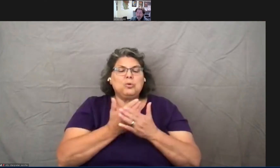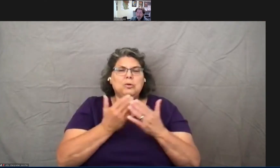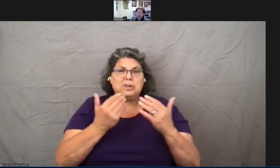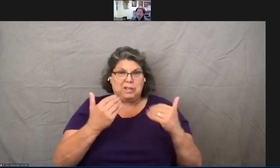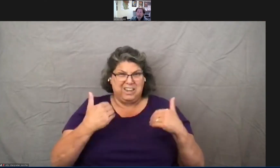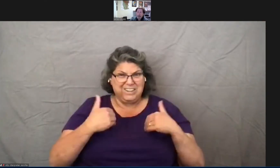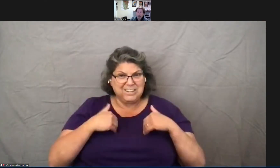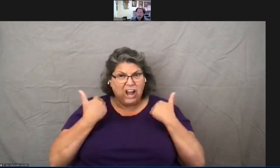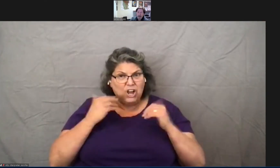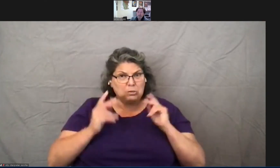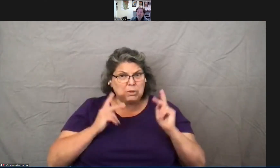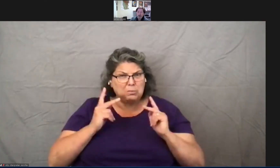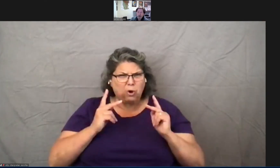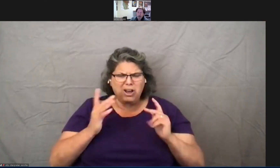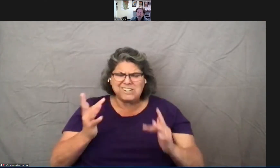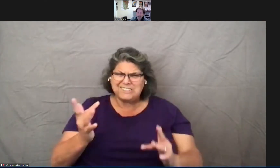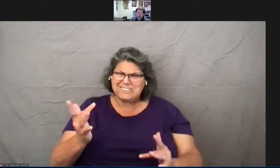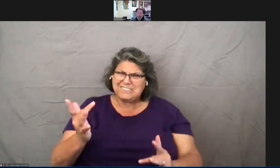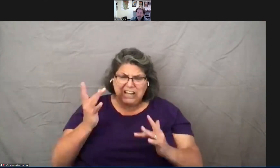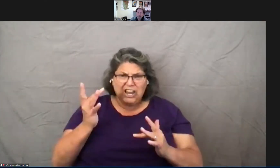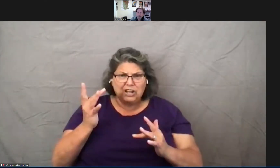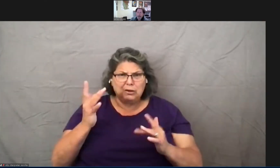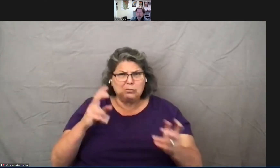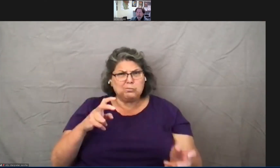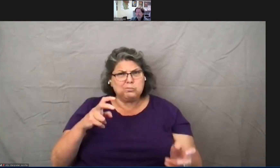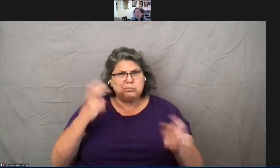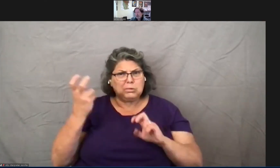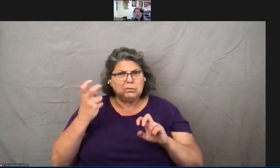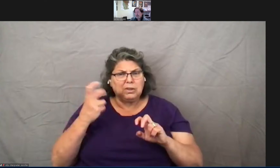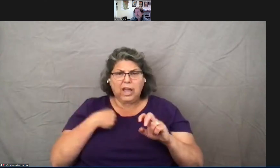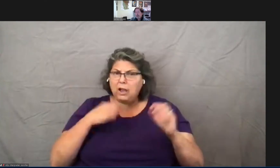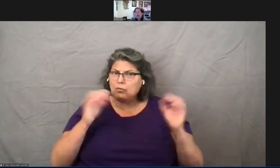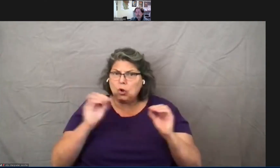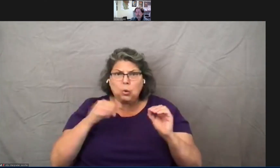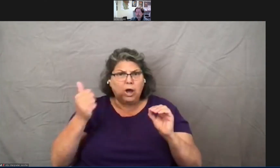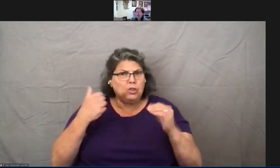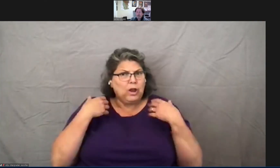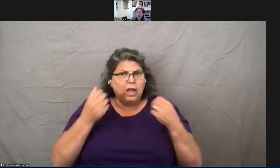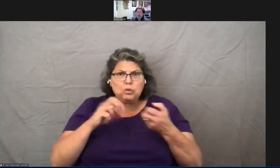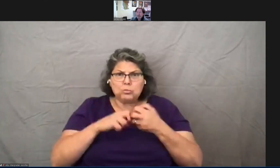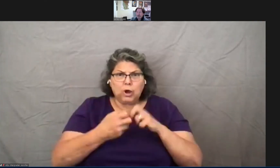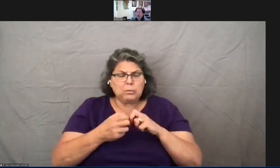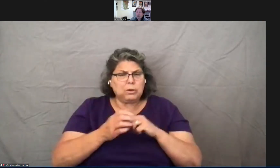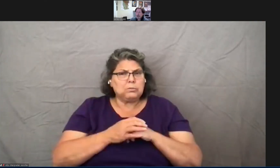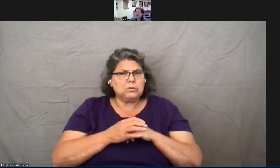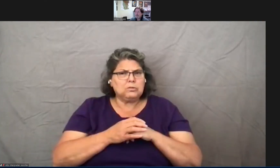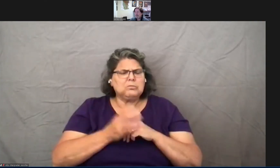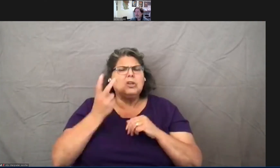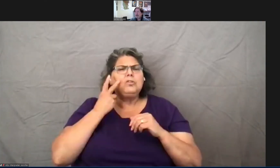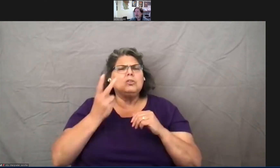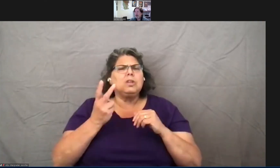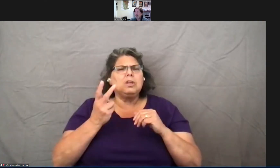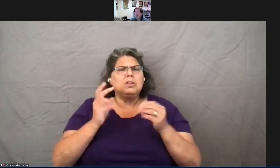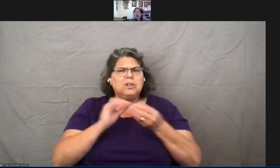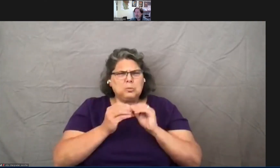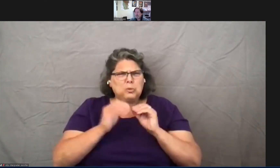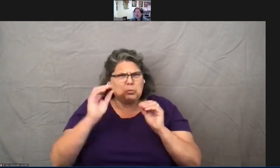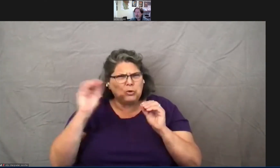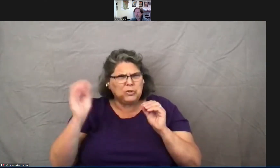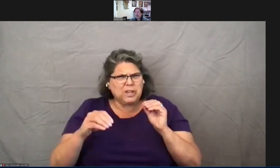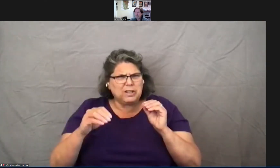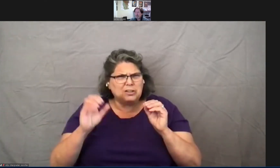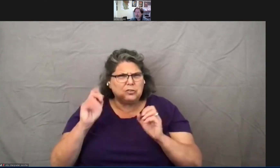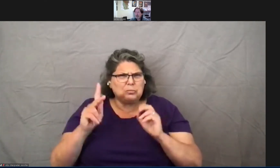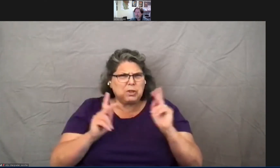very sick and have no comorbidities. And if you look at the numbers of people and the ratio of people who